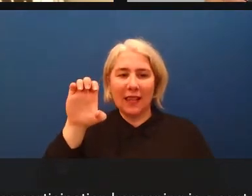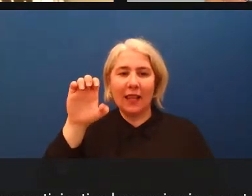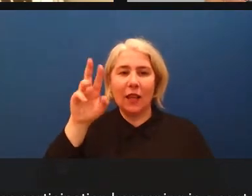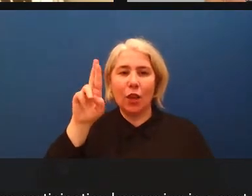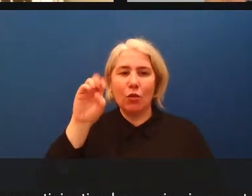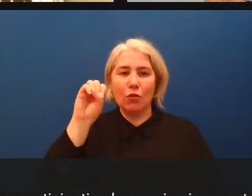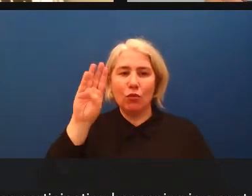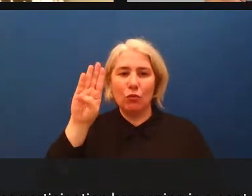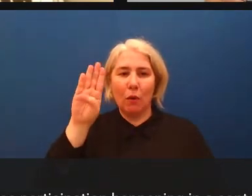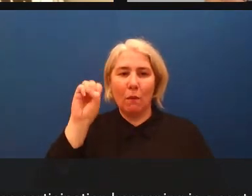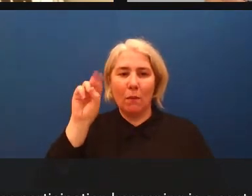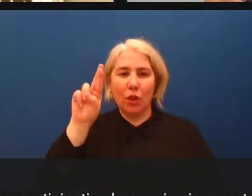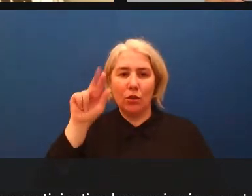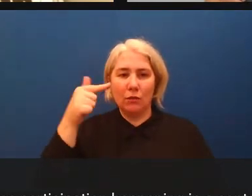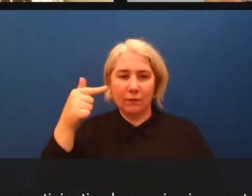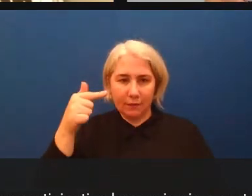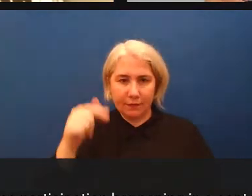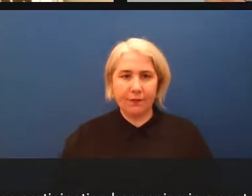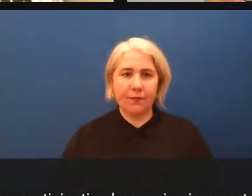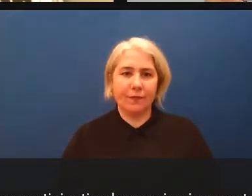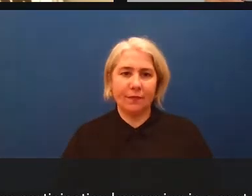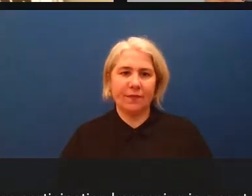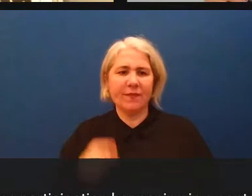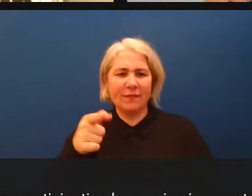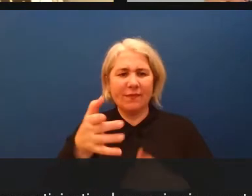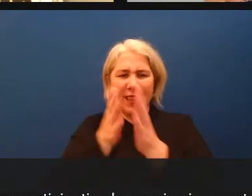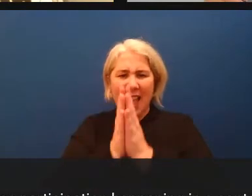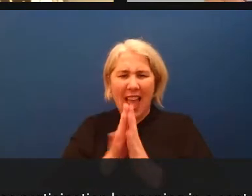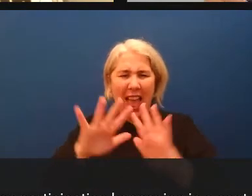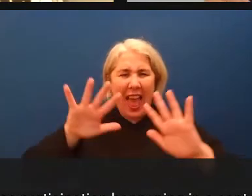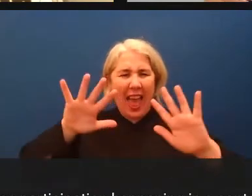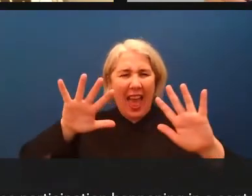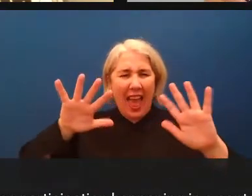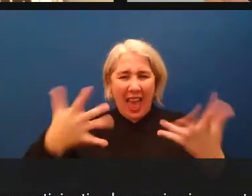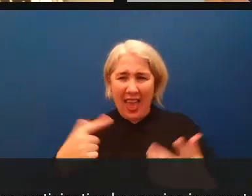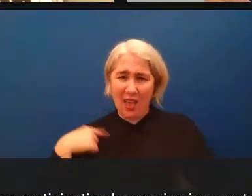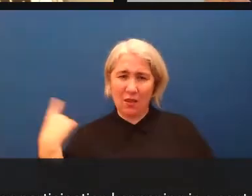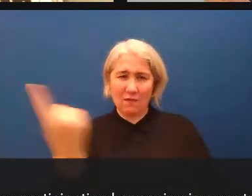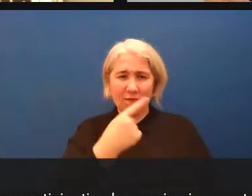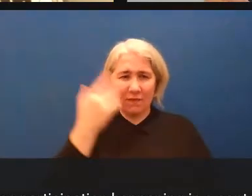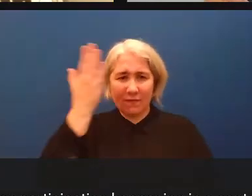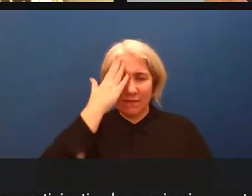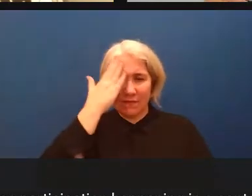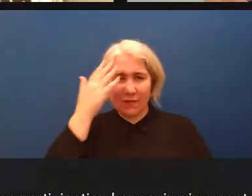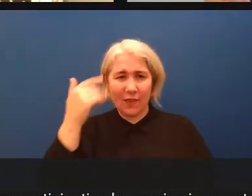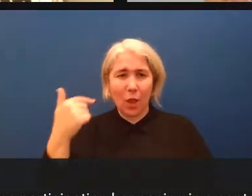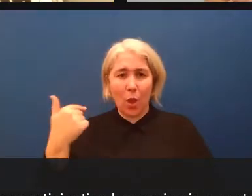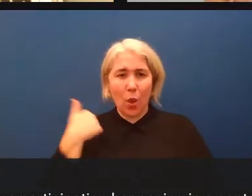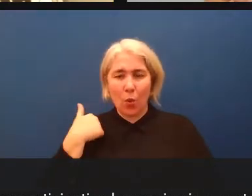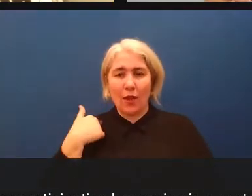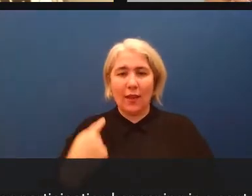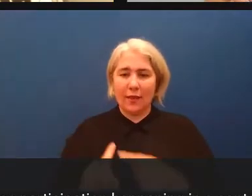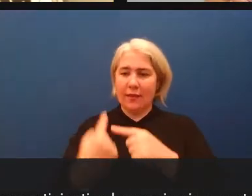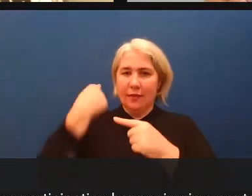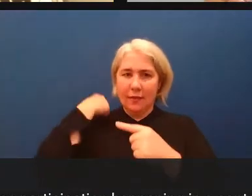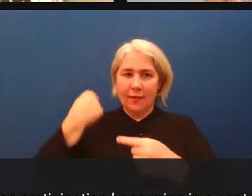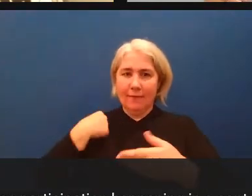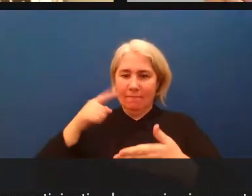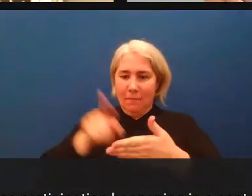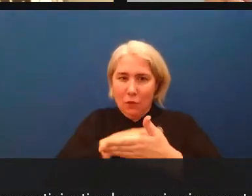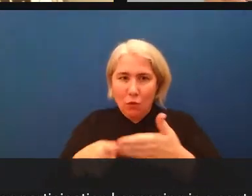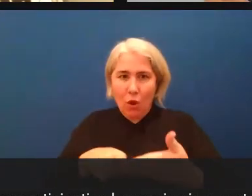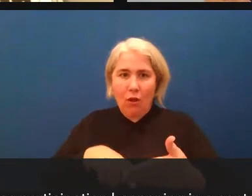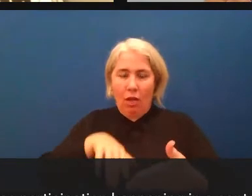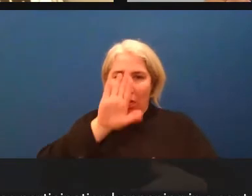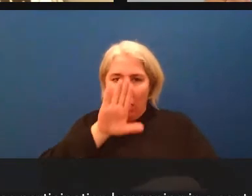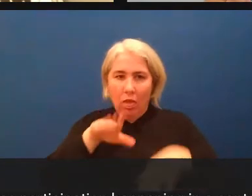what and how are we learning from our collective failure in terms of quality and accountability to affected populations in this part